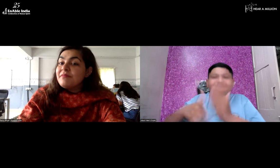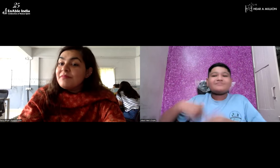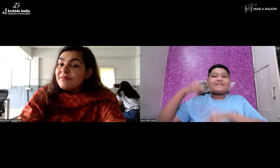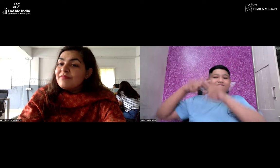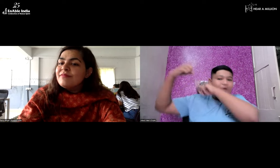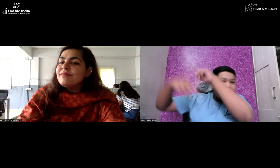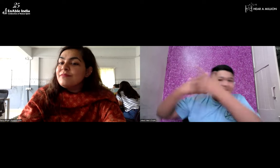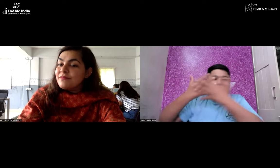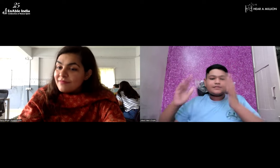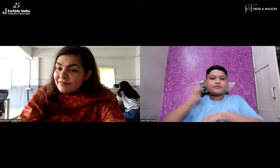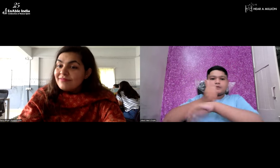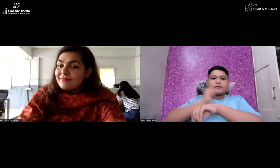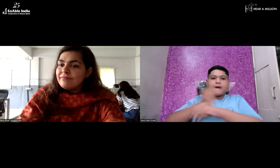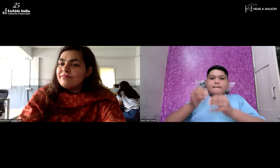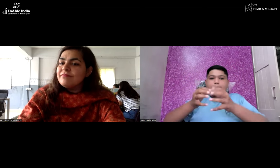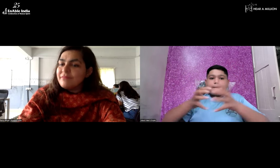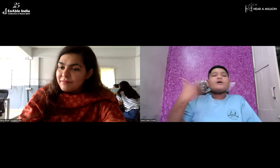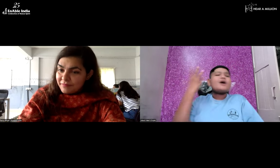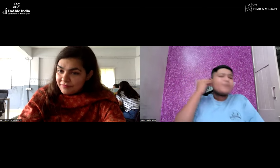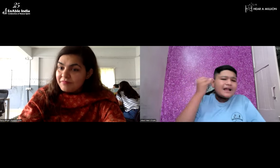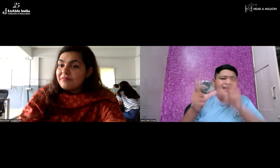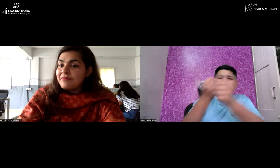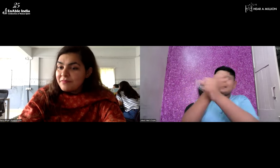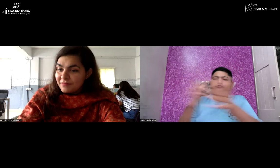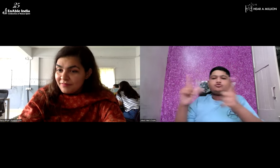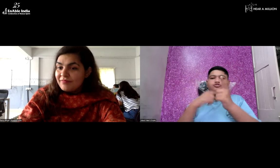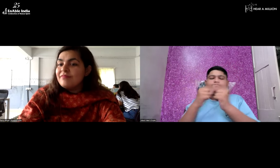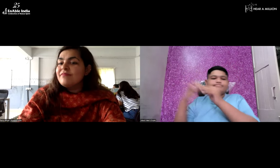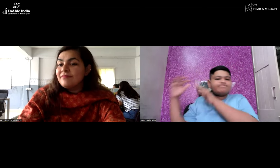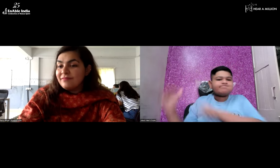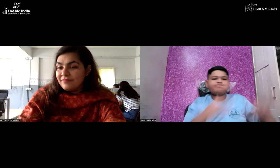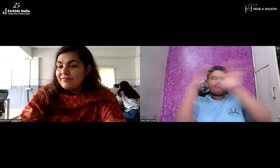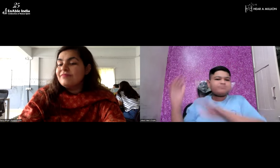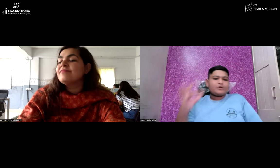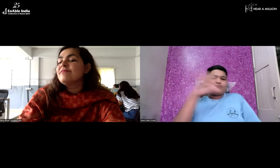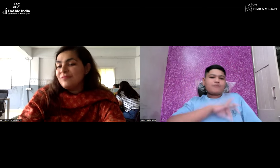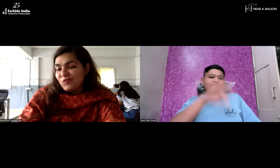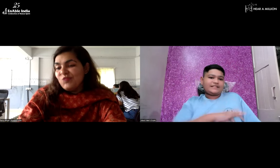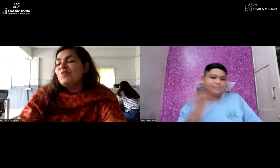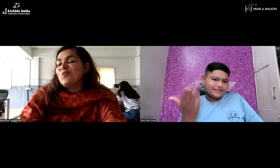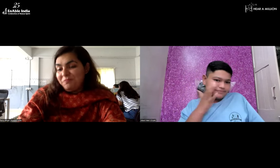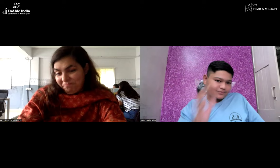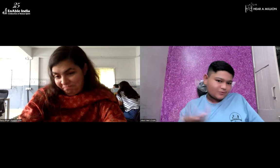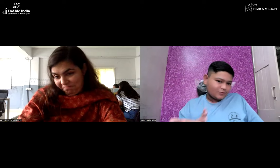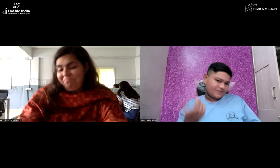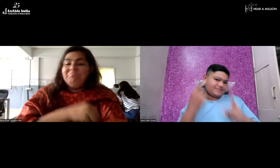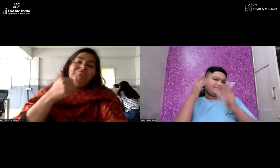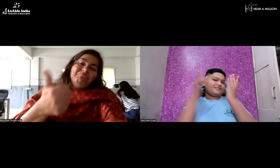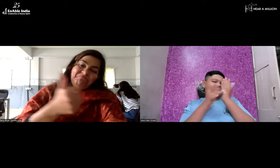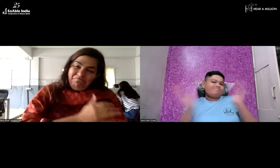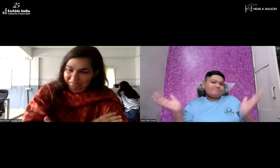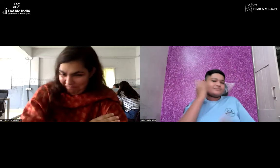so yeah, same thing. Like the vehicles would be obsolete. The teleportation device would help us to travel